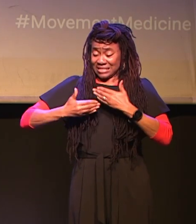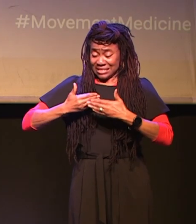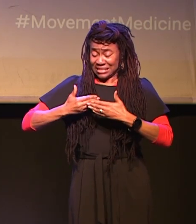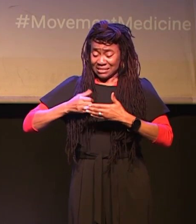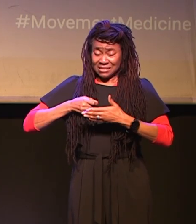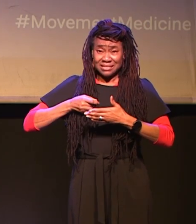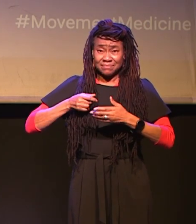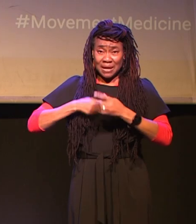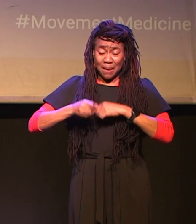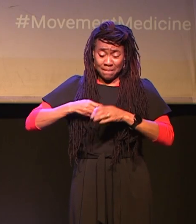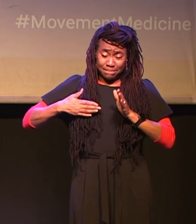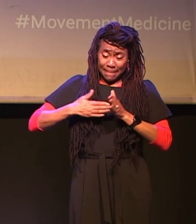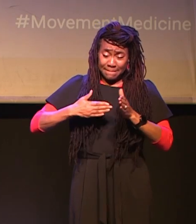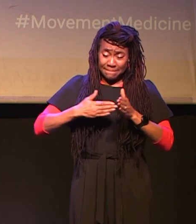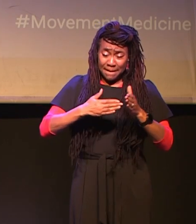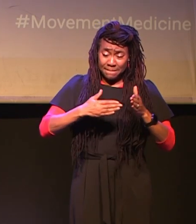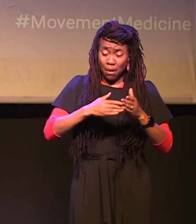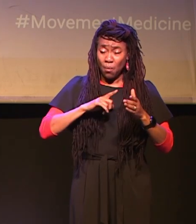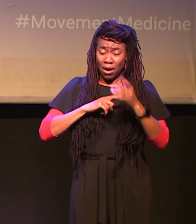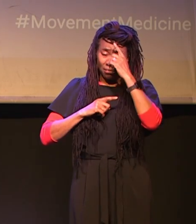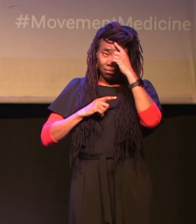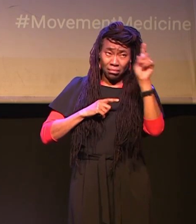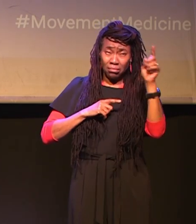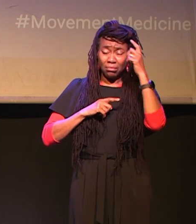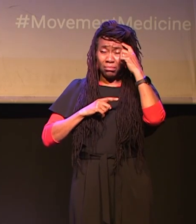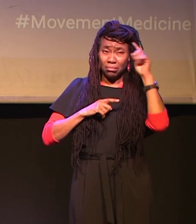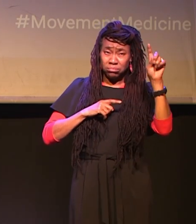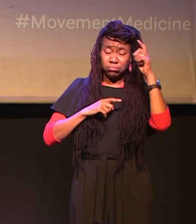so, and that's an ongoing practice